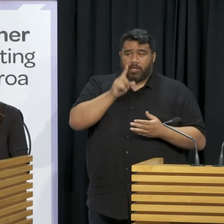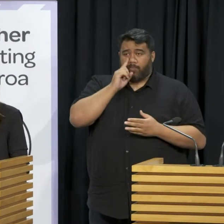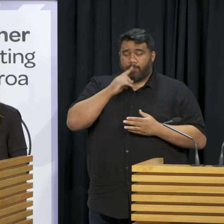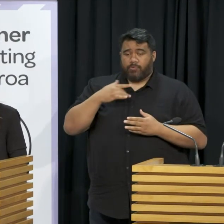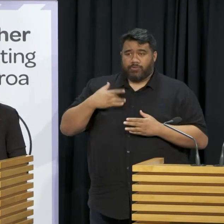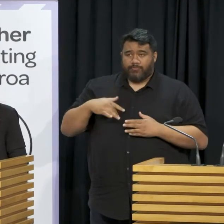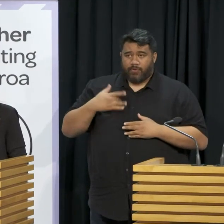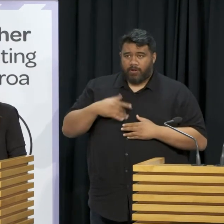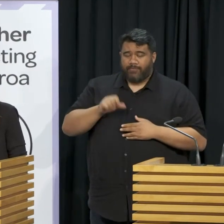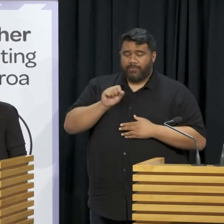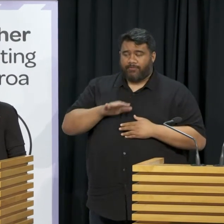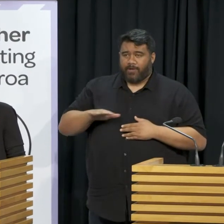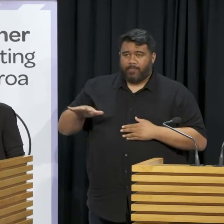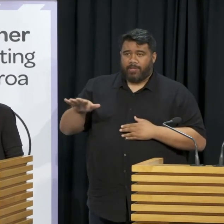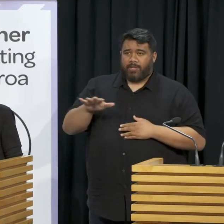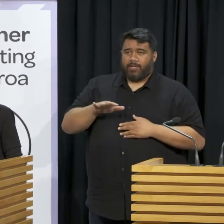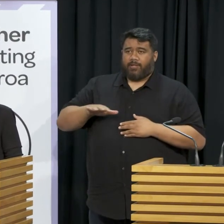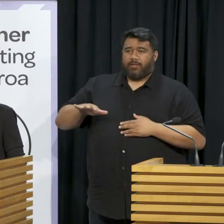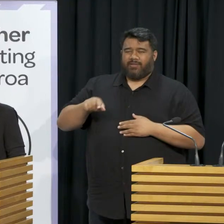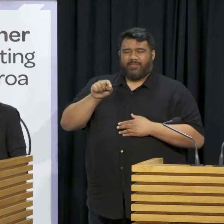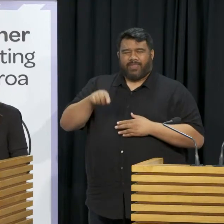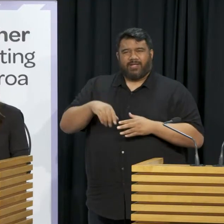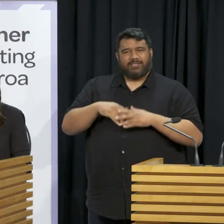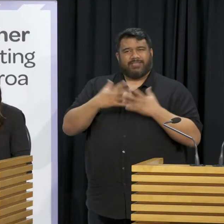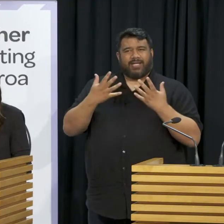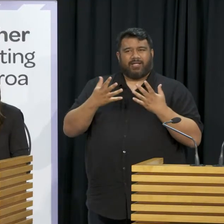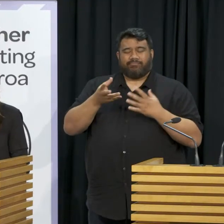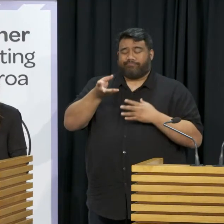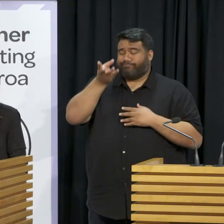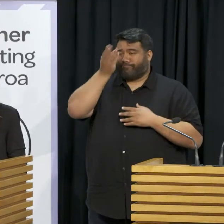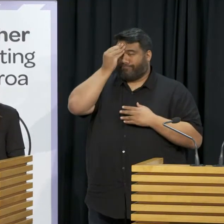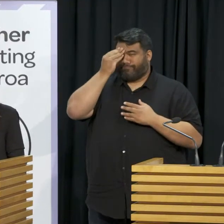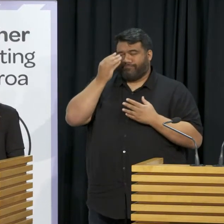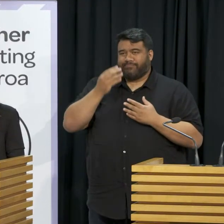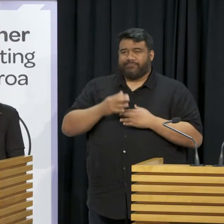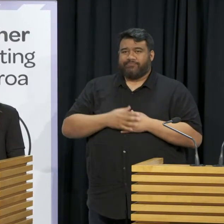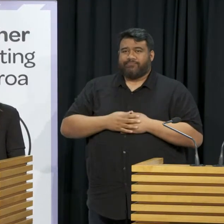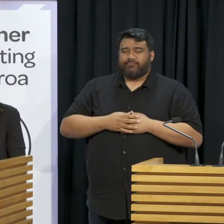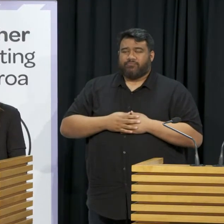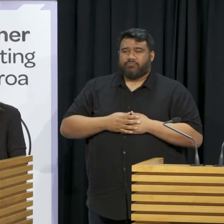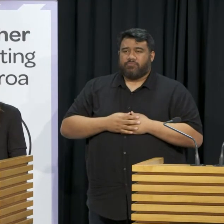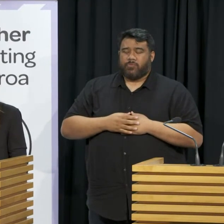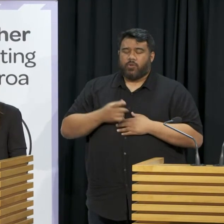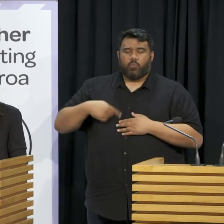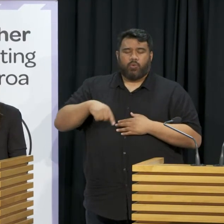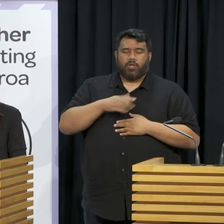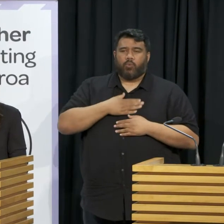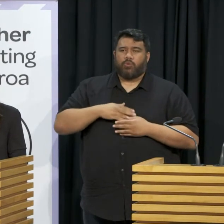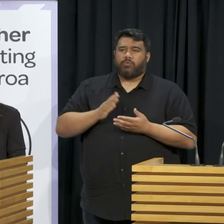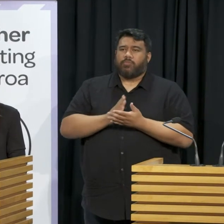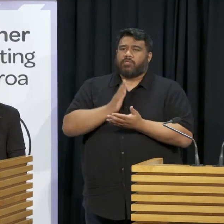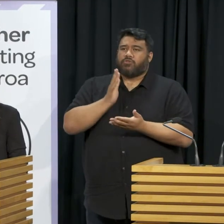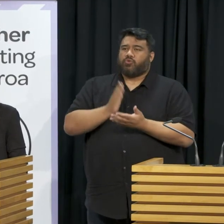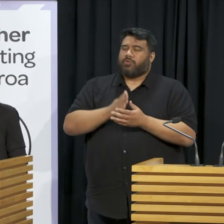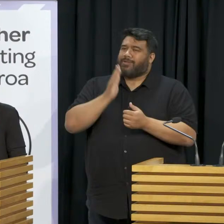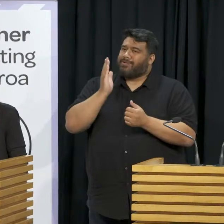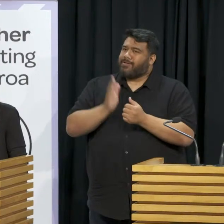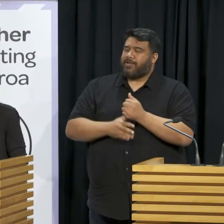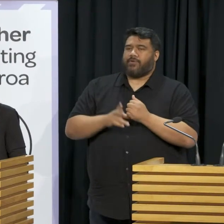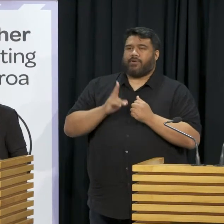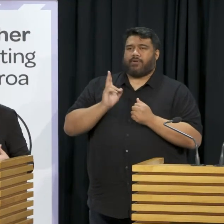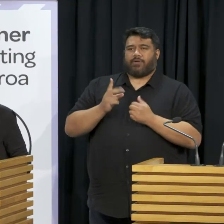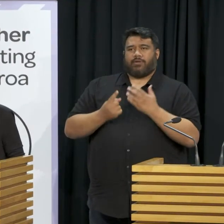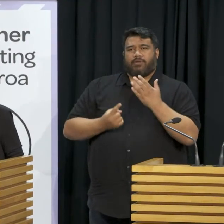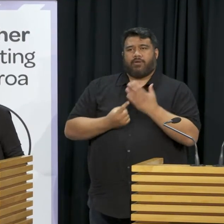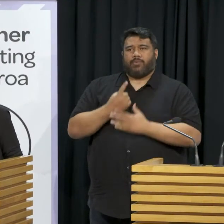of that day. I know we're all committed to ensuring such an attack never happens on our soil again.